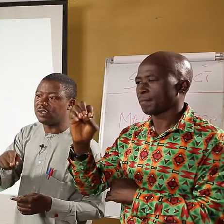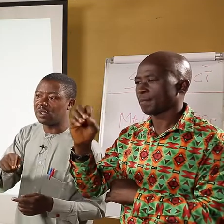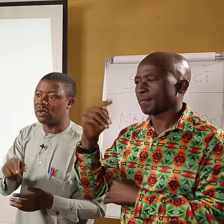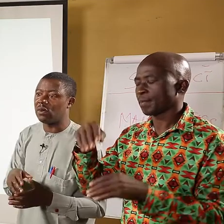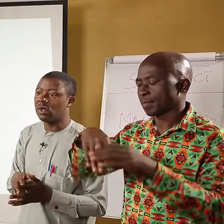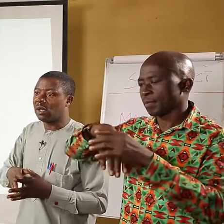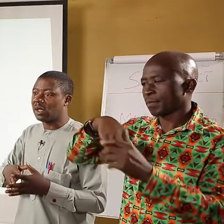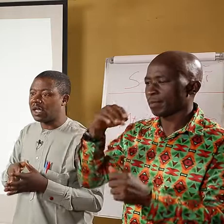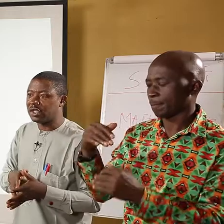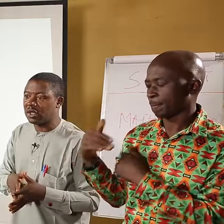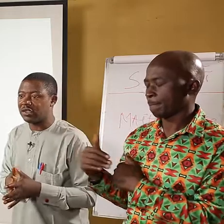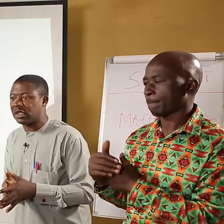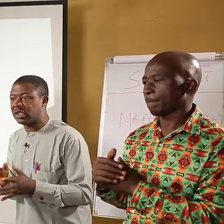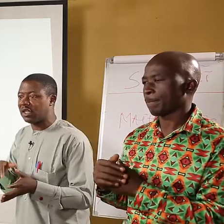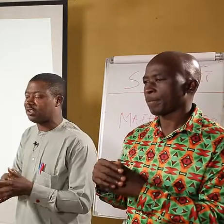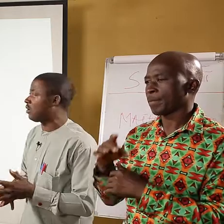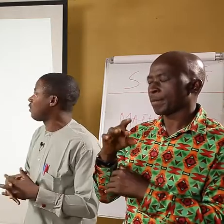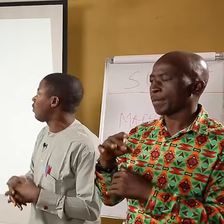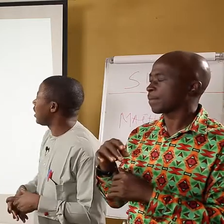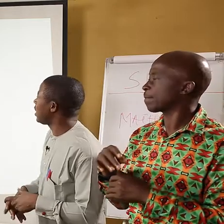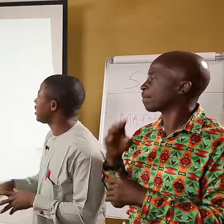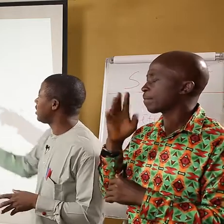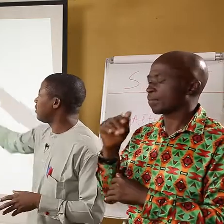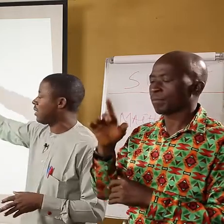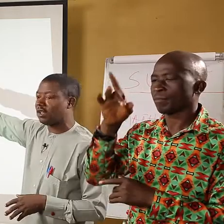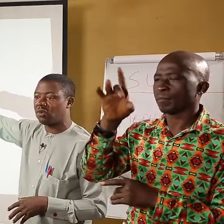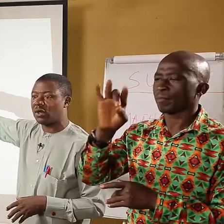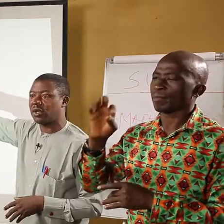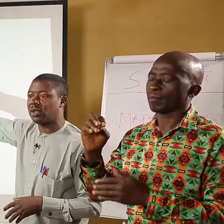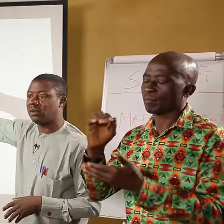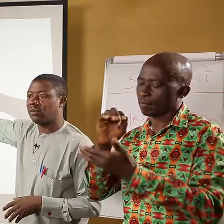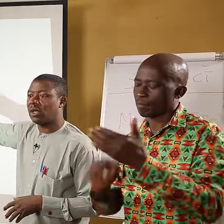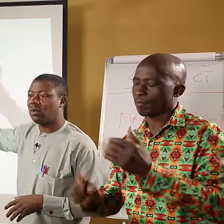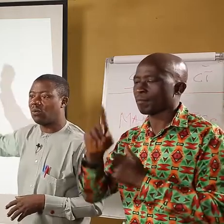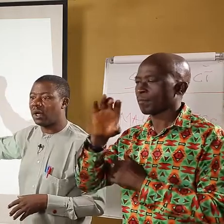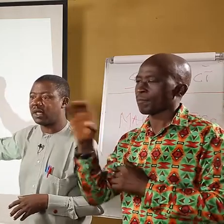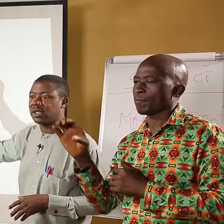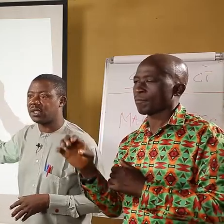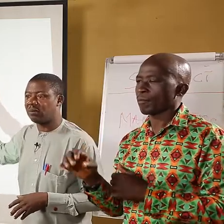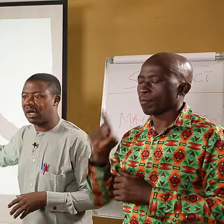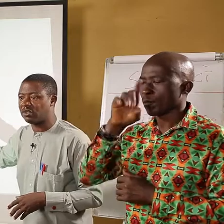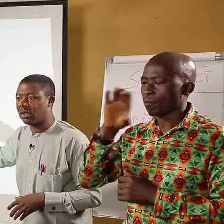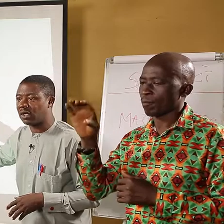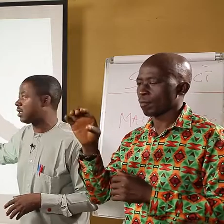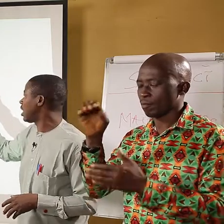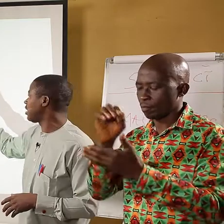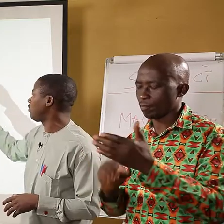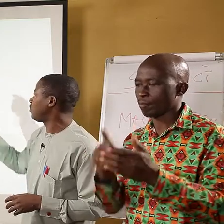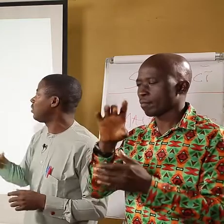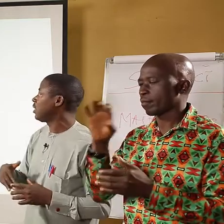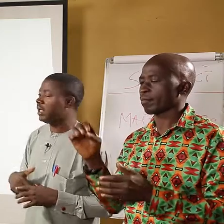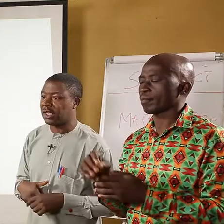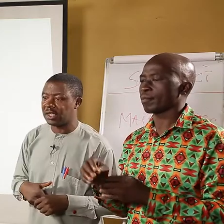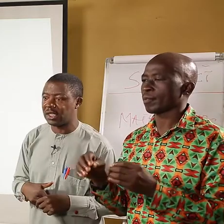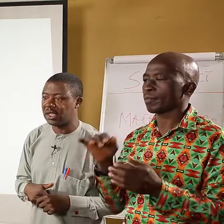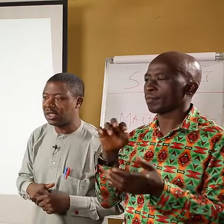the interior is 80, the exterior will be 180 minus 100. 180 minus 100. That gives